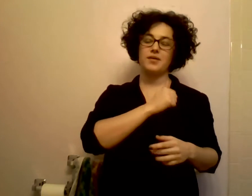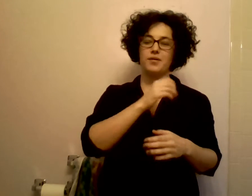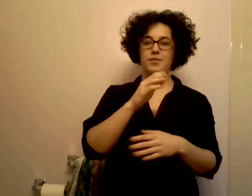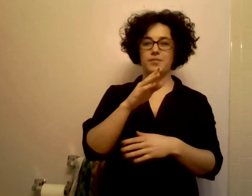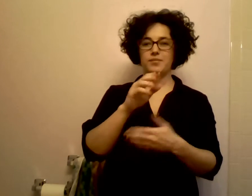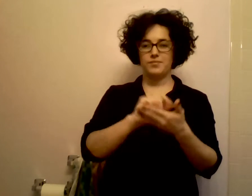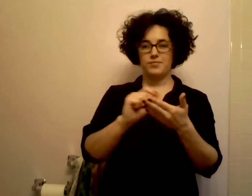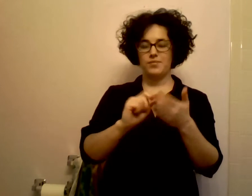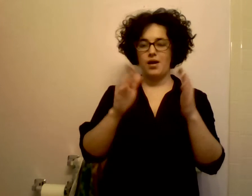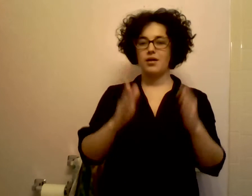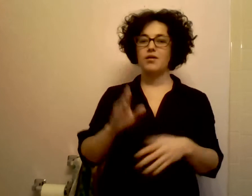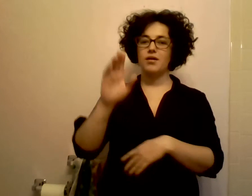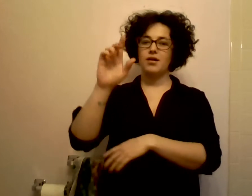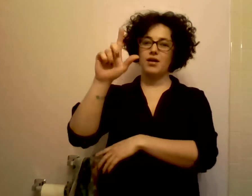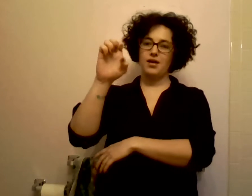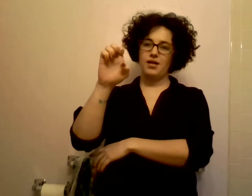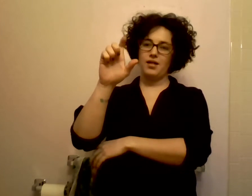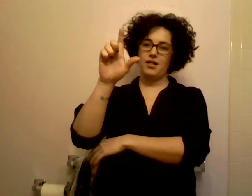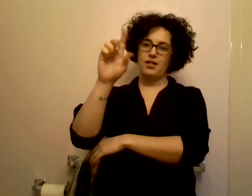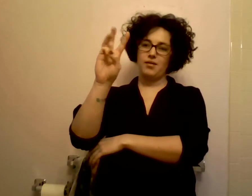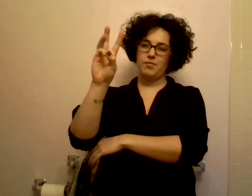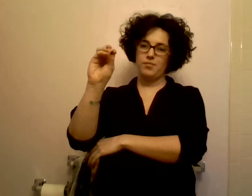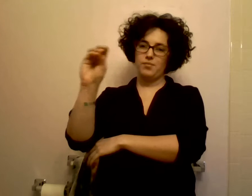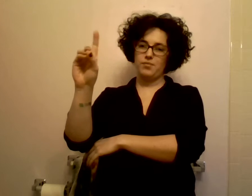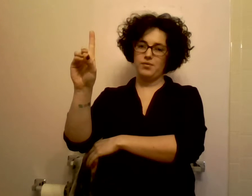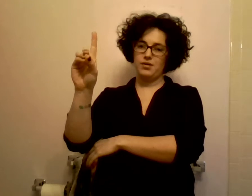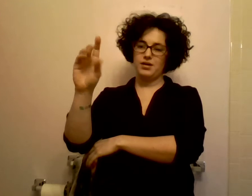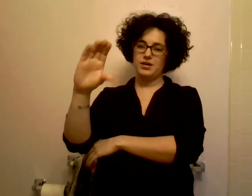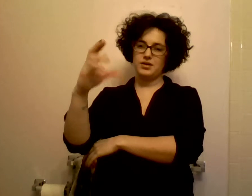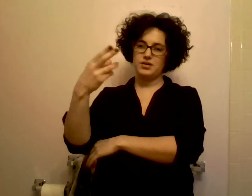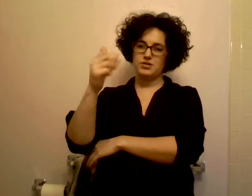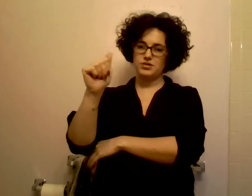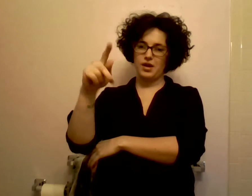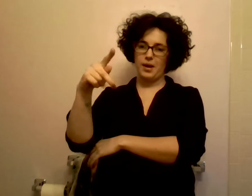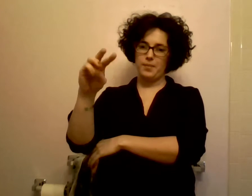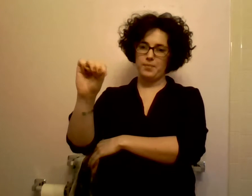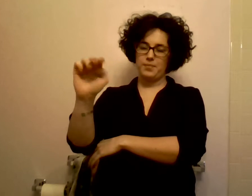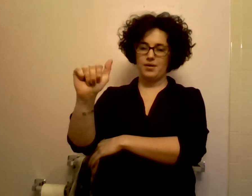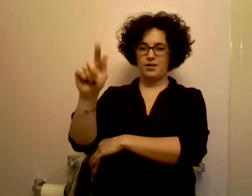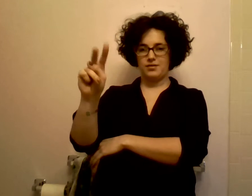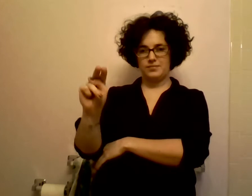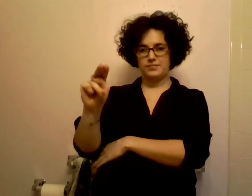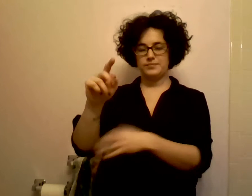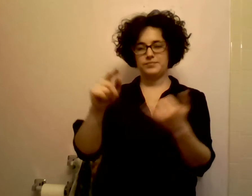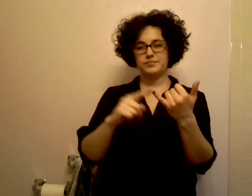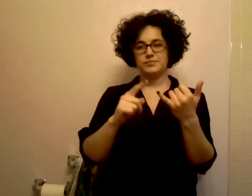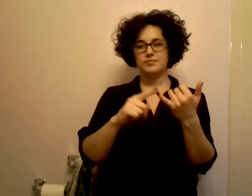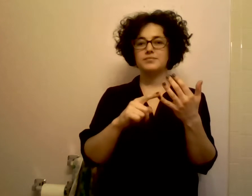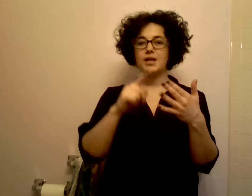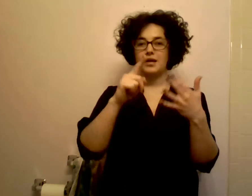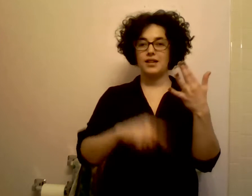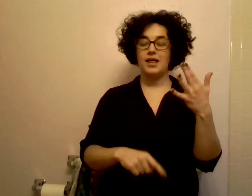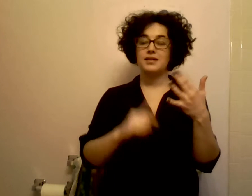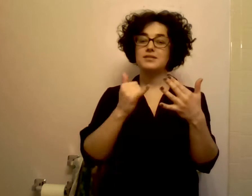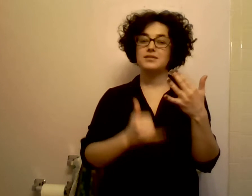Chapman, and finally, Peace, Love, and Healing by Dr. Bernie S. Siegel. I'd